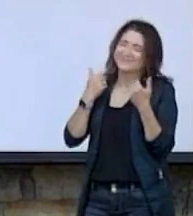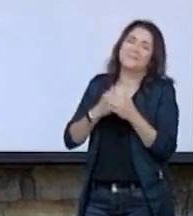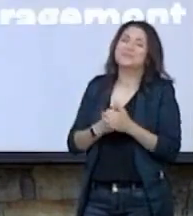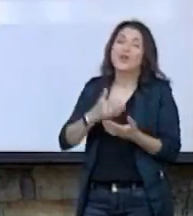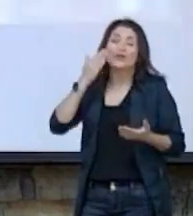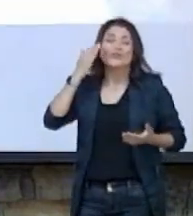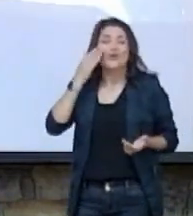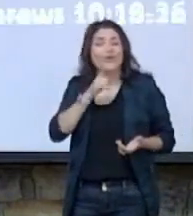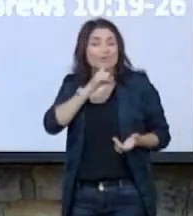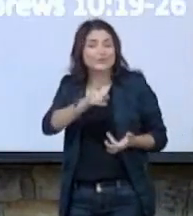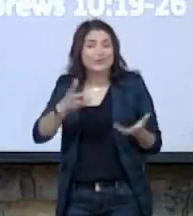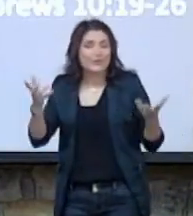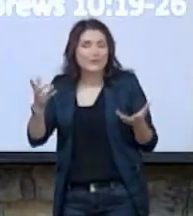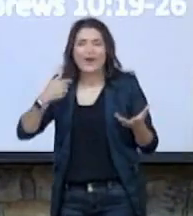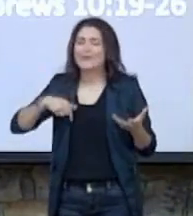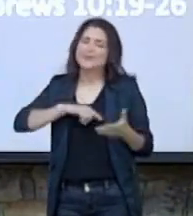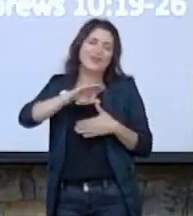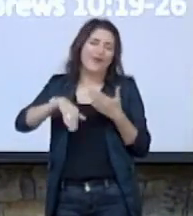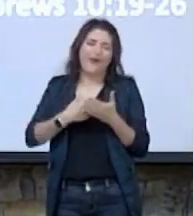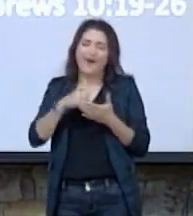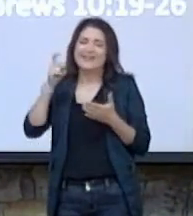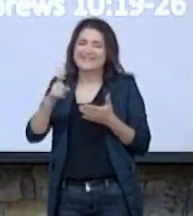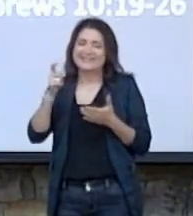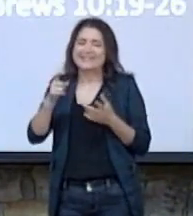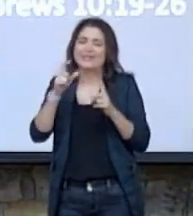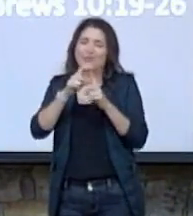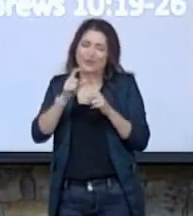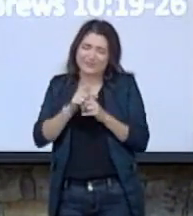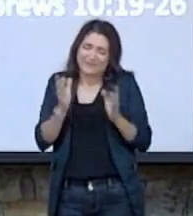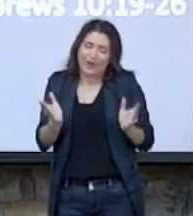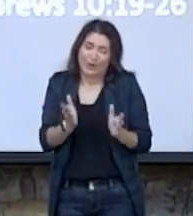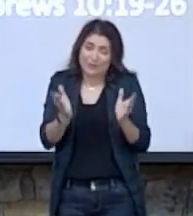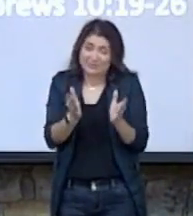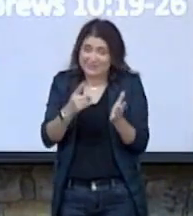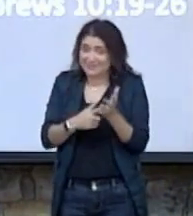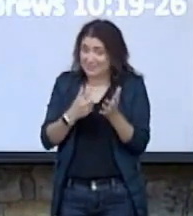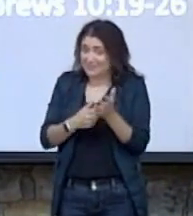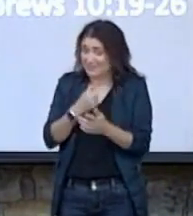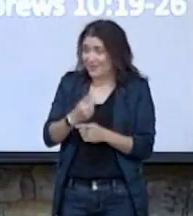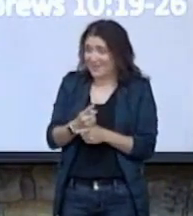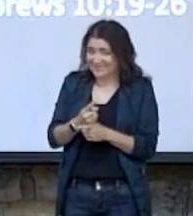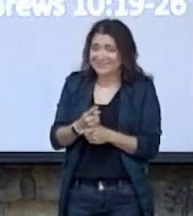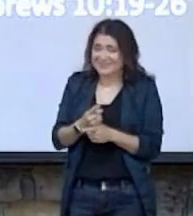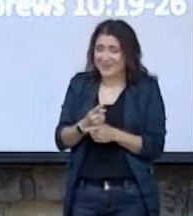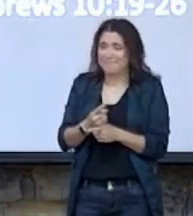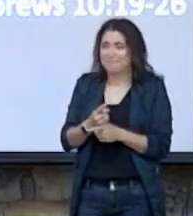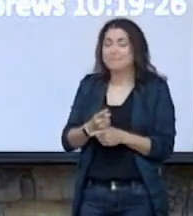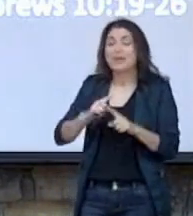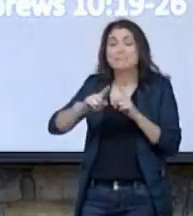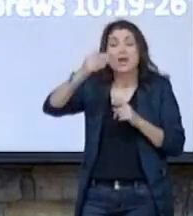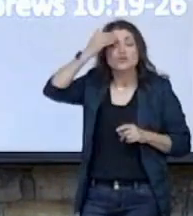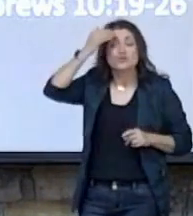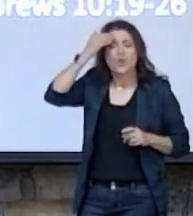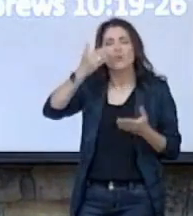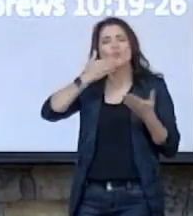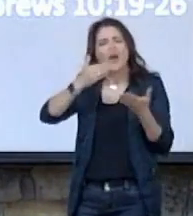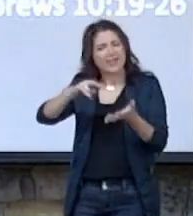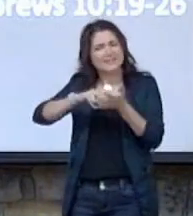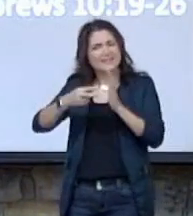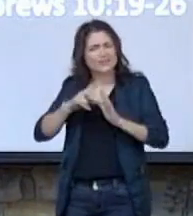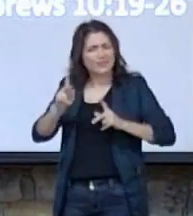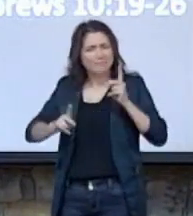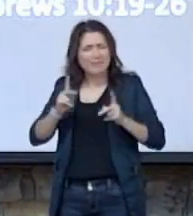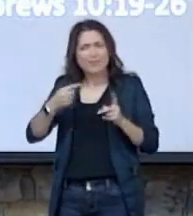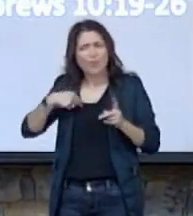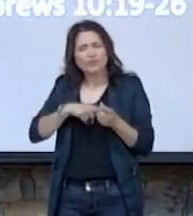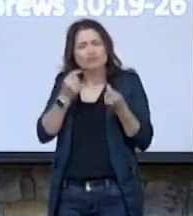know, the truth is we all need a word of encouragement sometimes, don't we? But you know, even well-intentioned people, we